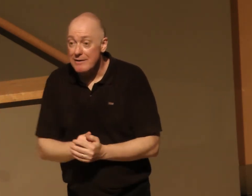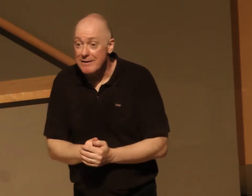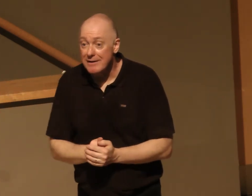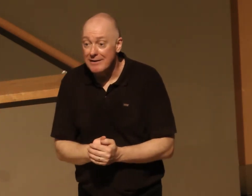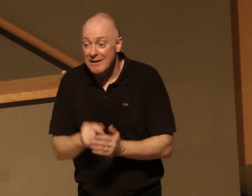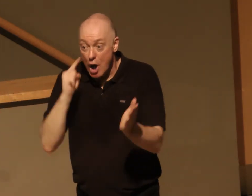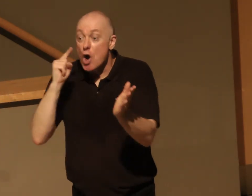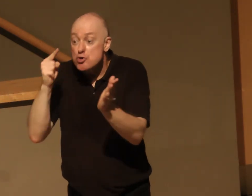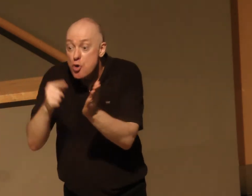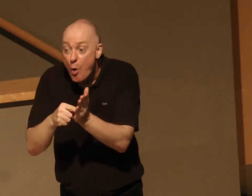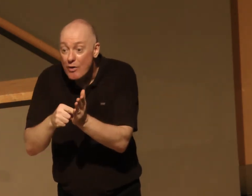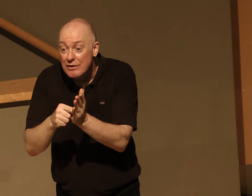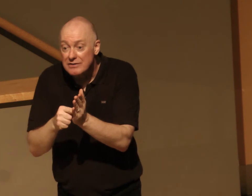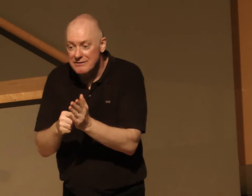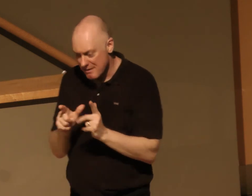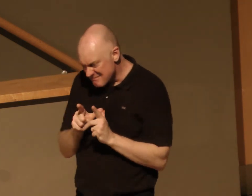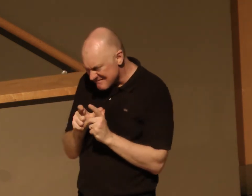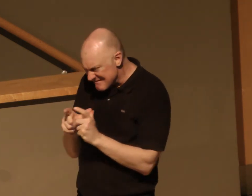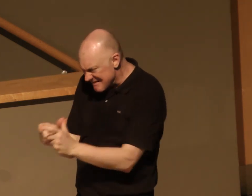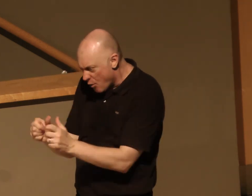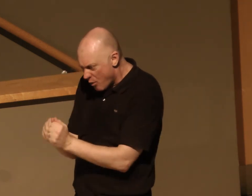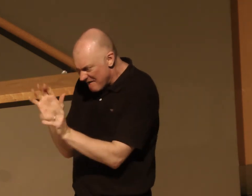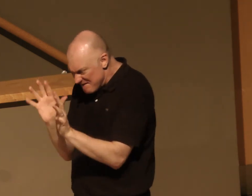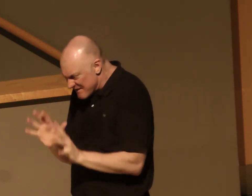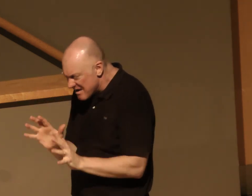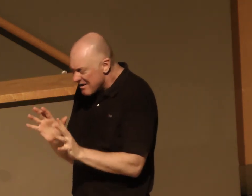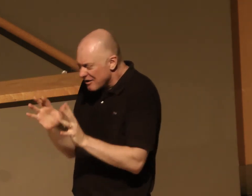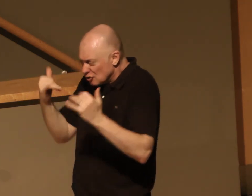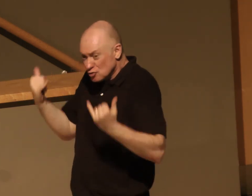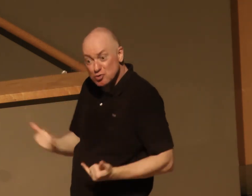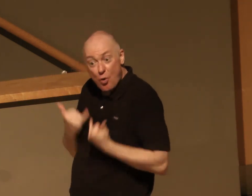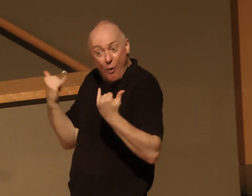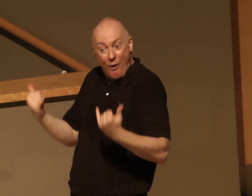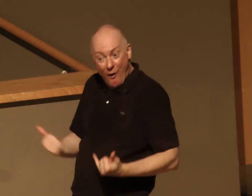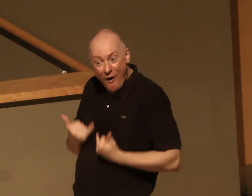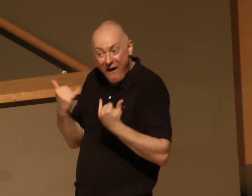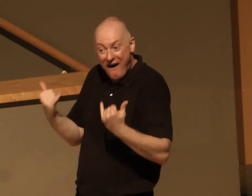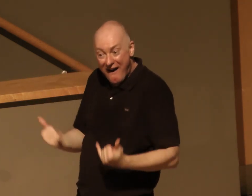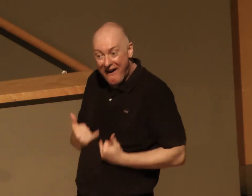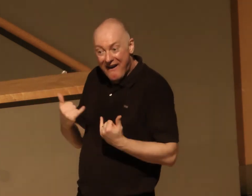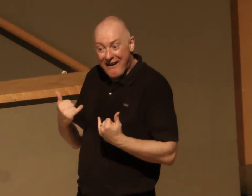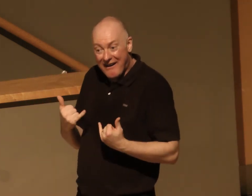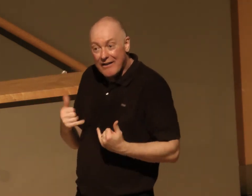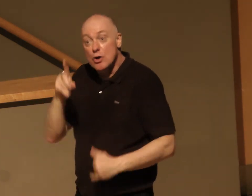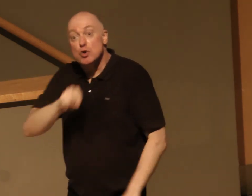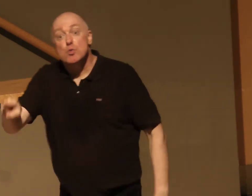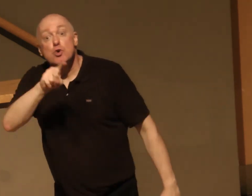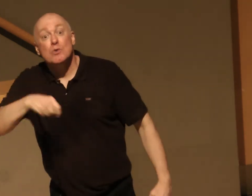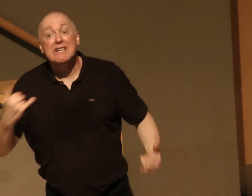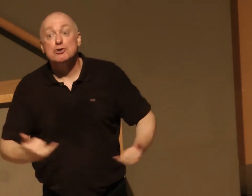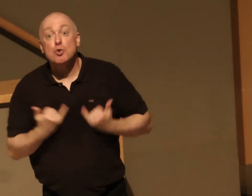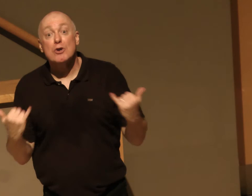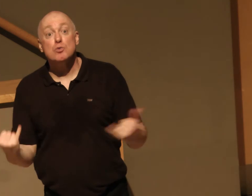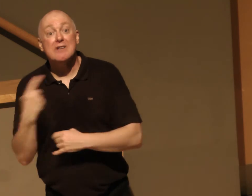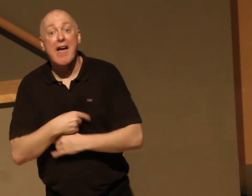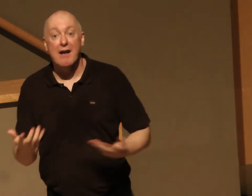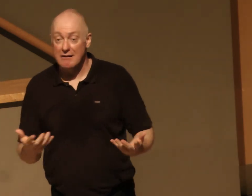notice that they went quickly with fear reverent fear and great joy in verse 8 do you need joy to think do you need joy because life is hard